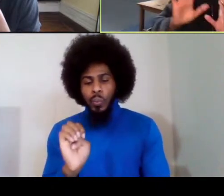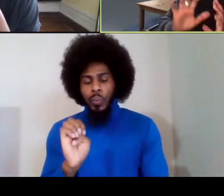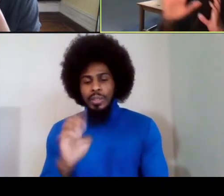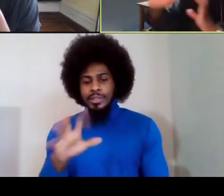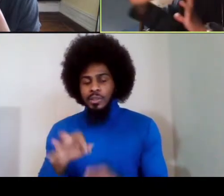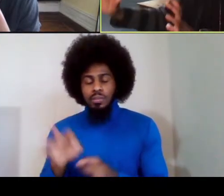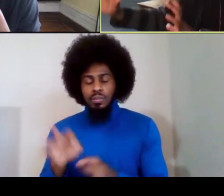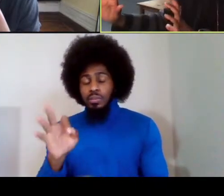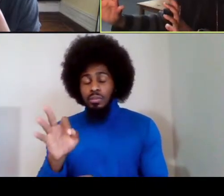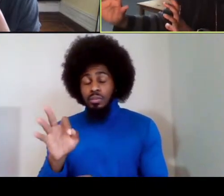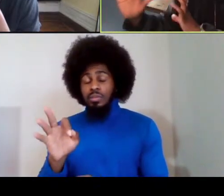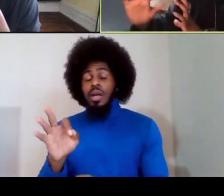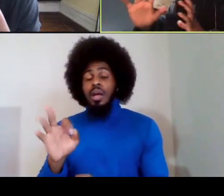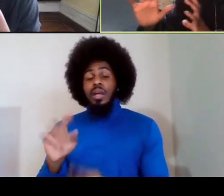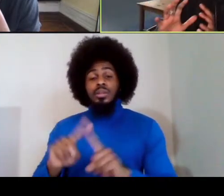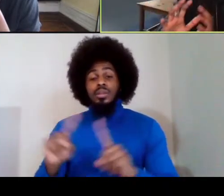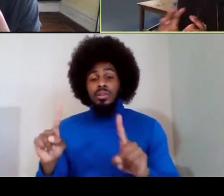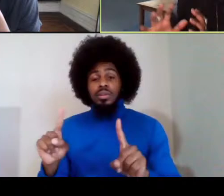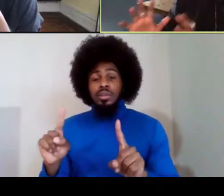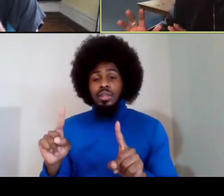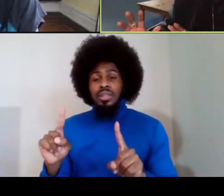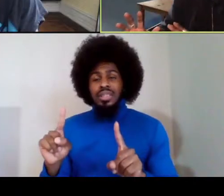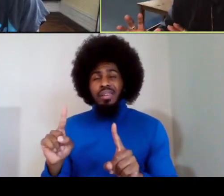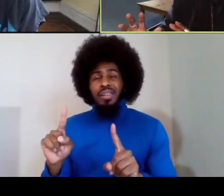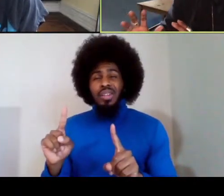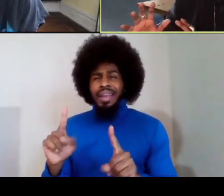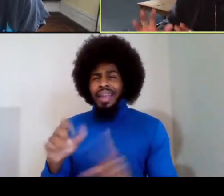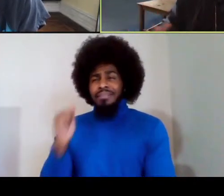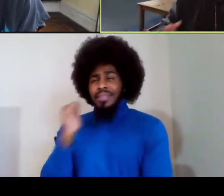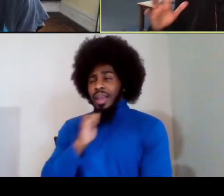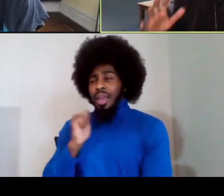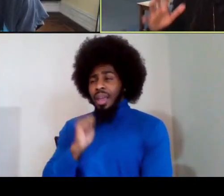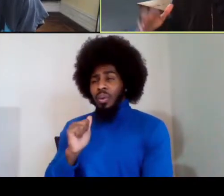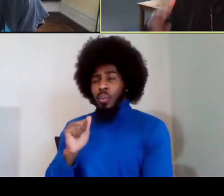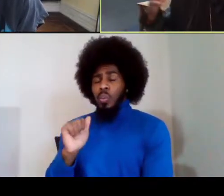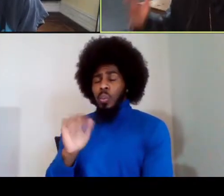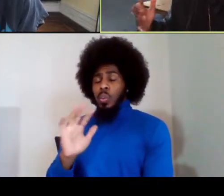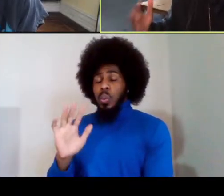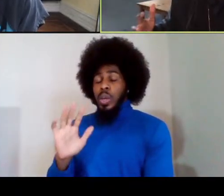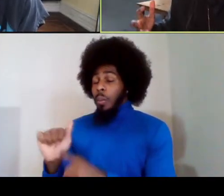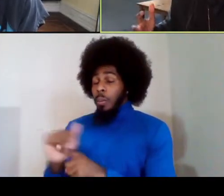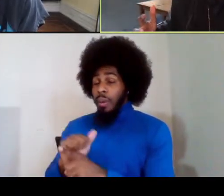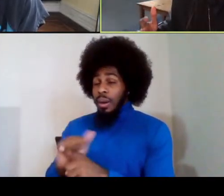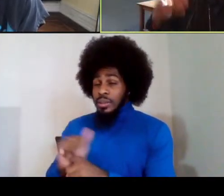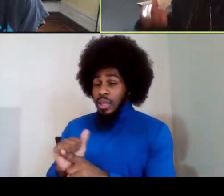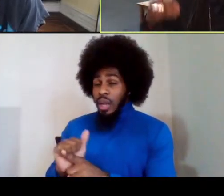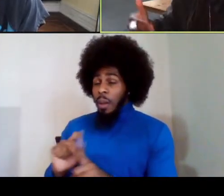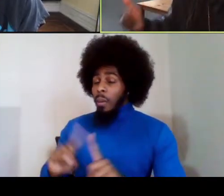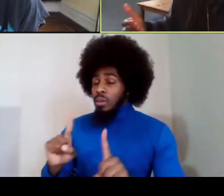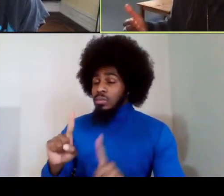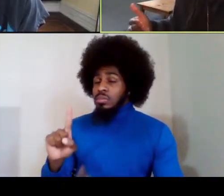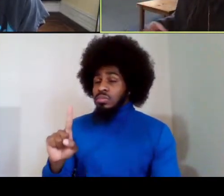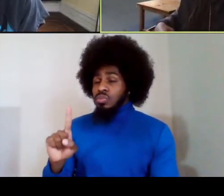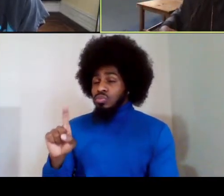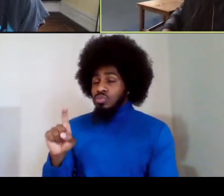that somehow is outside of our day-to-day being, but that we are fortified all of the time by our